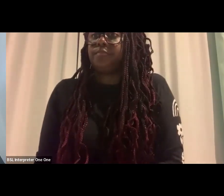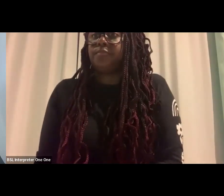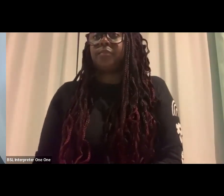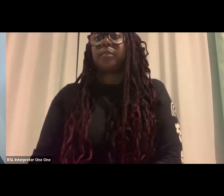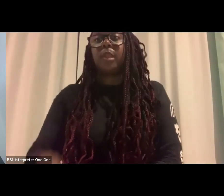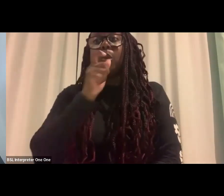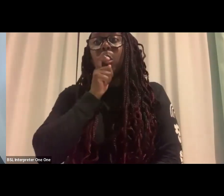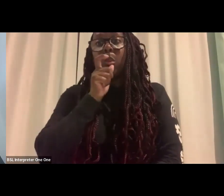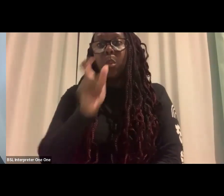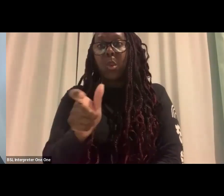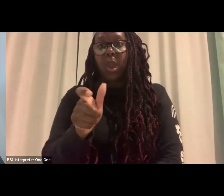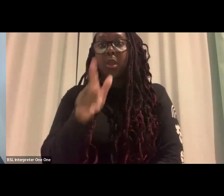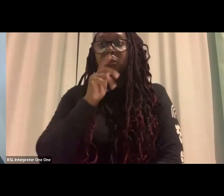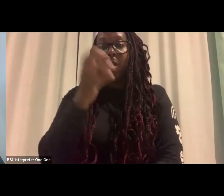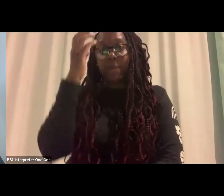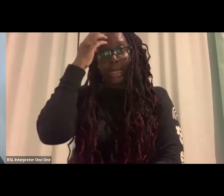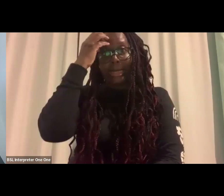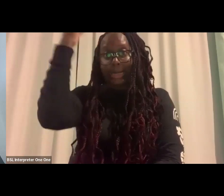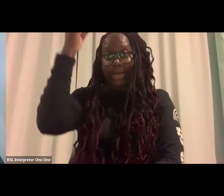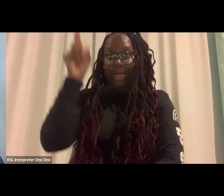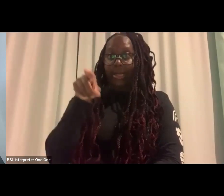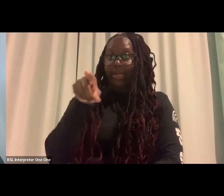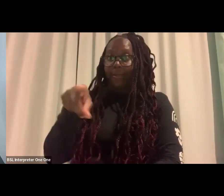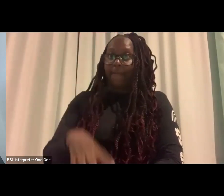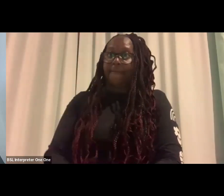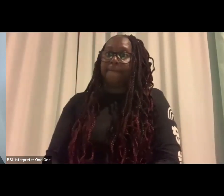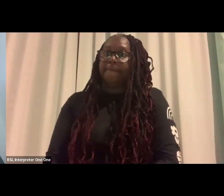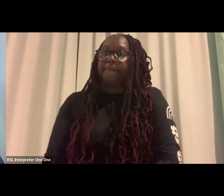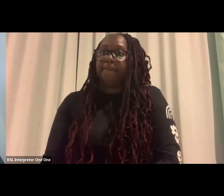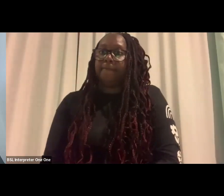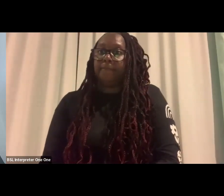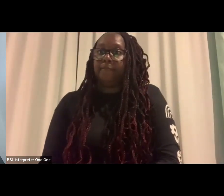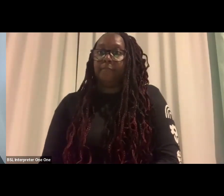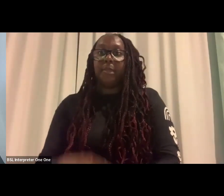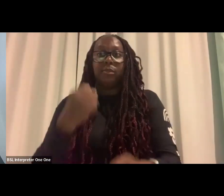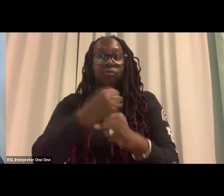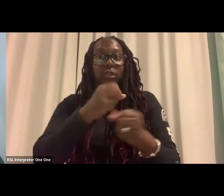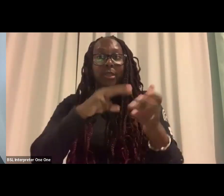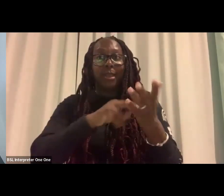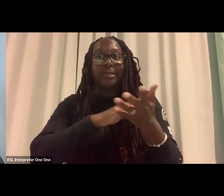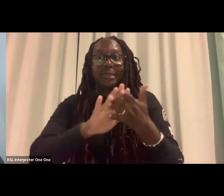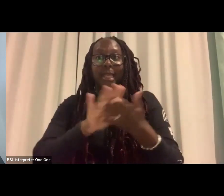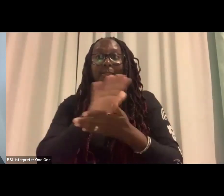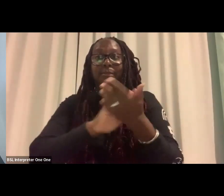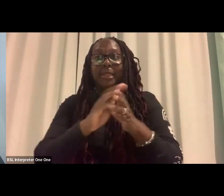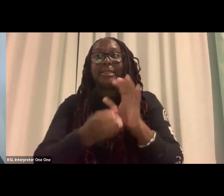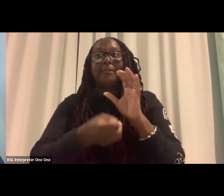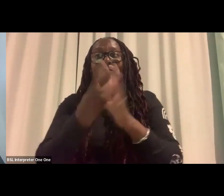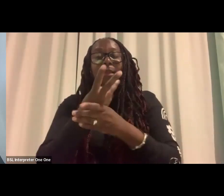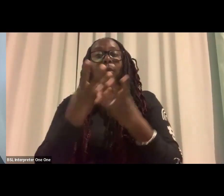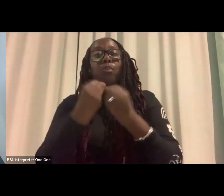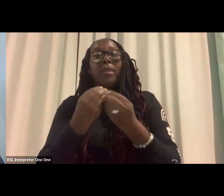of our fifth king, so GNH is simply development with values.